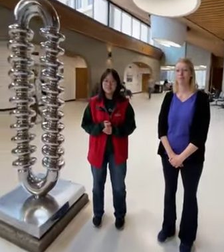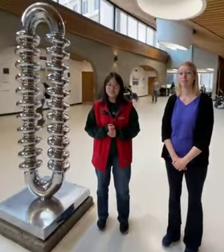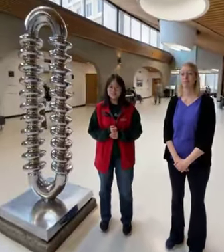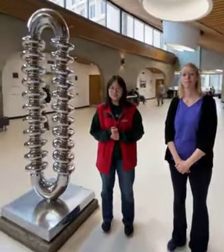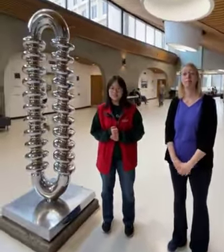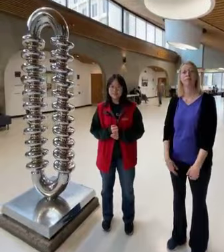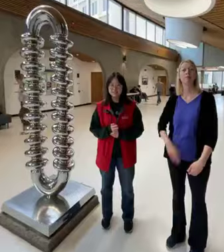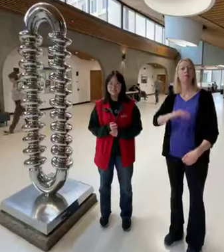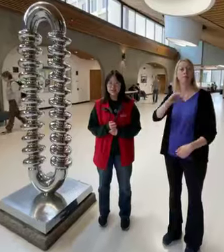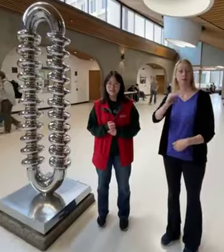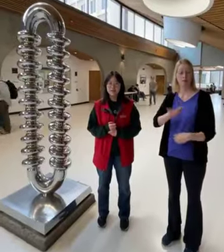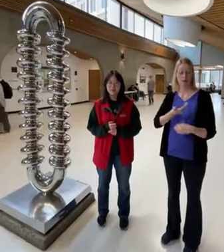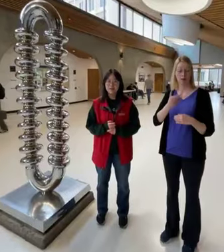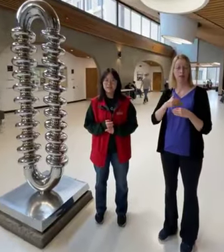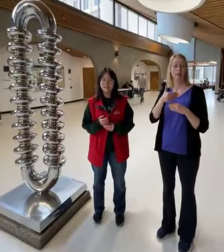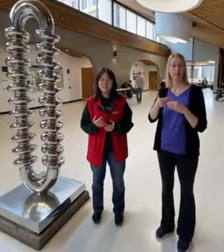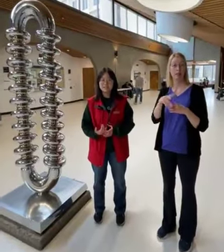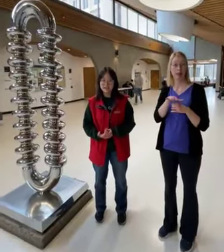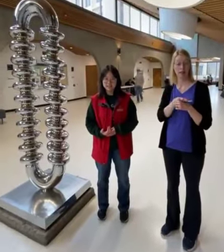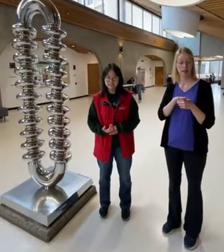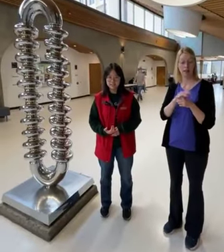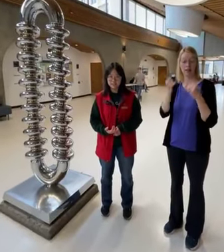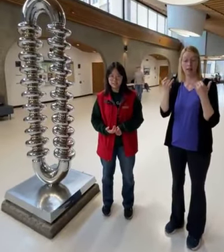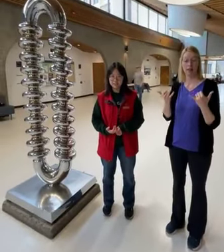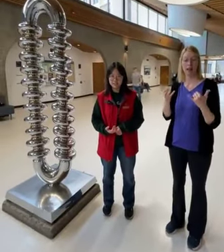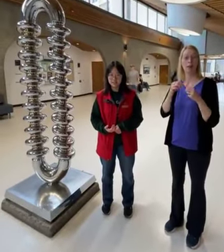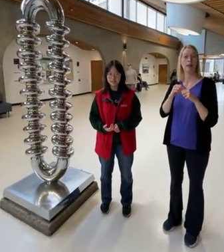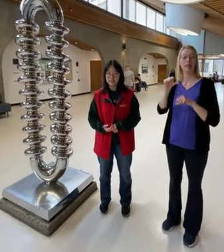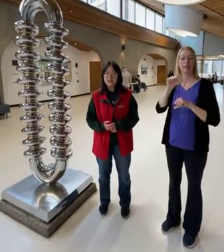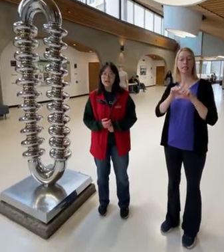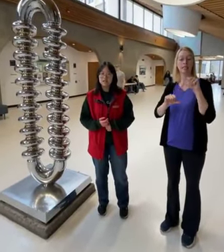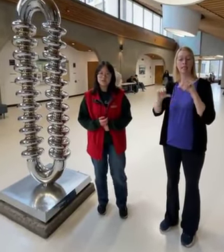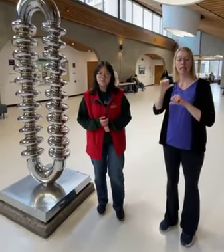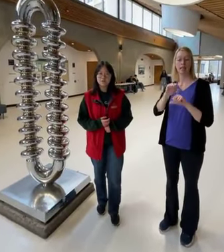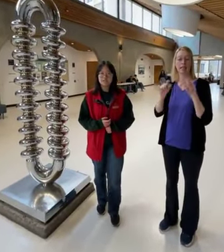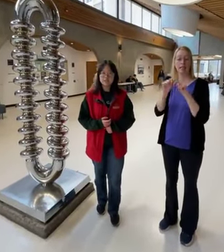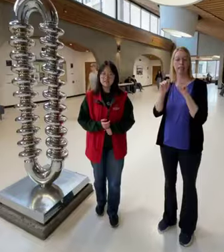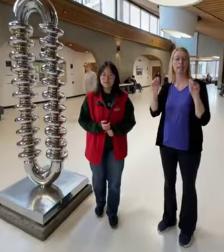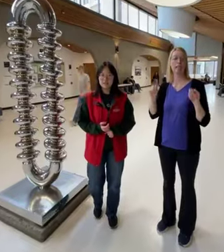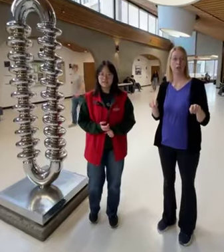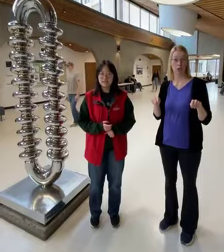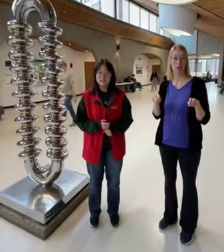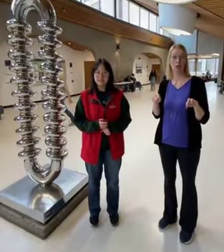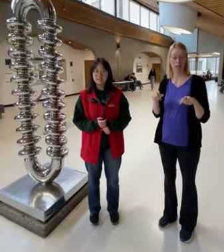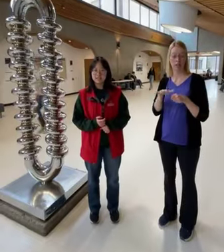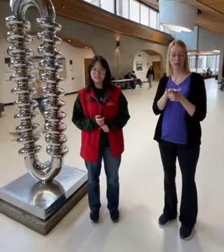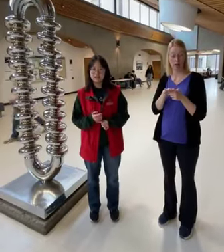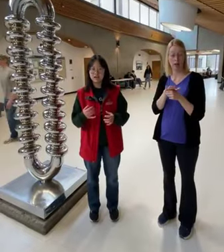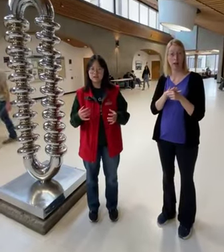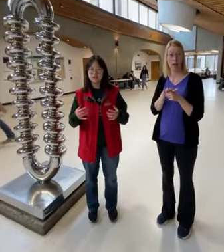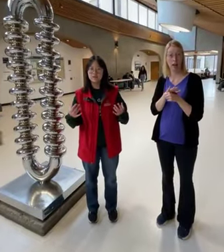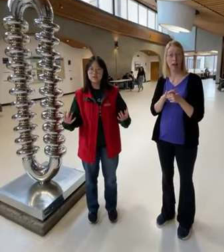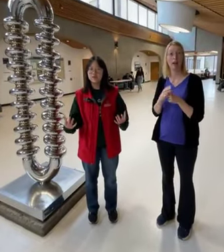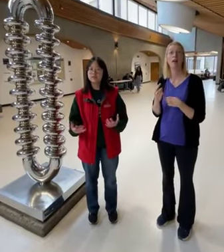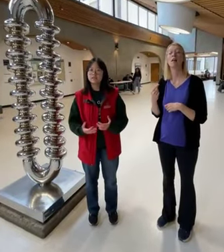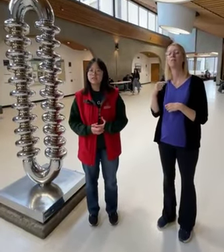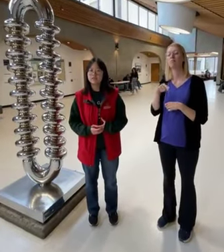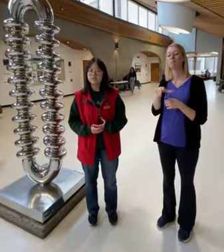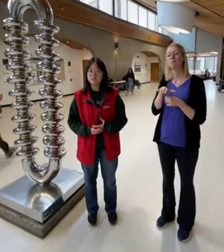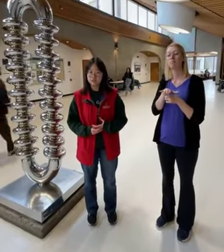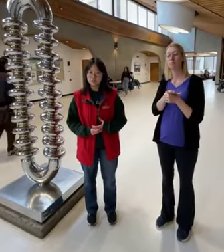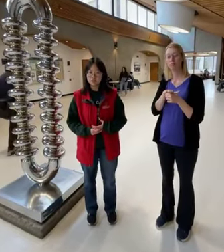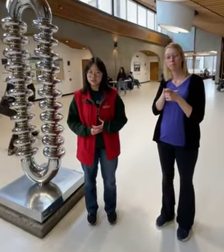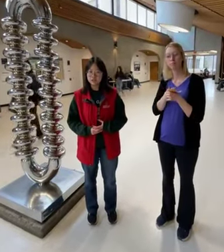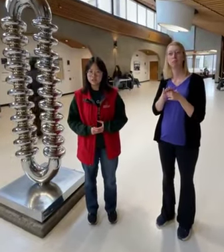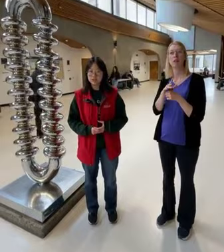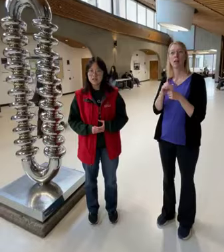Alright everyone, so welcome to our next stop. We are now in our science theaters area. So this this is a space that I like to consider kind of a very